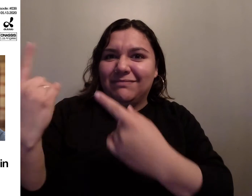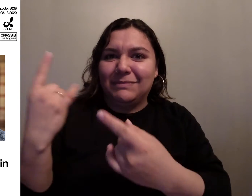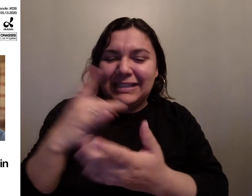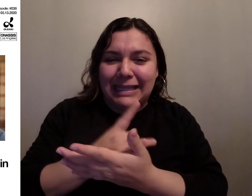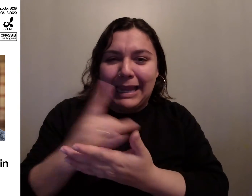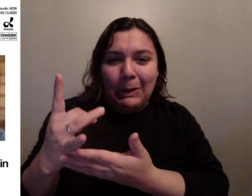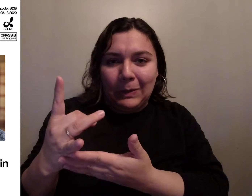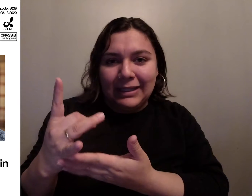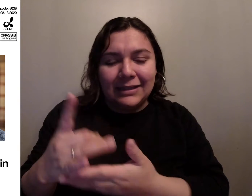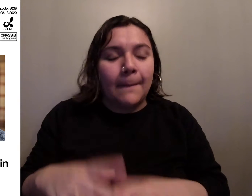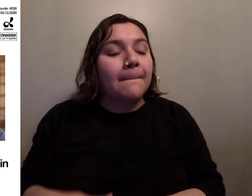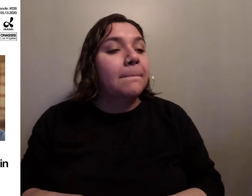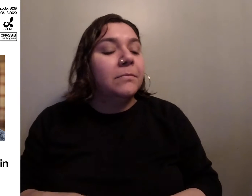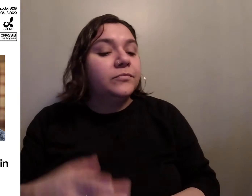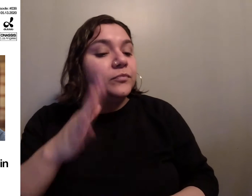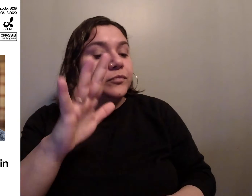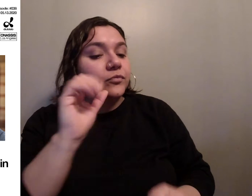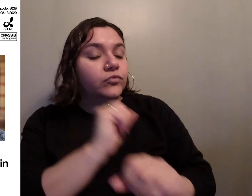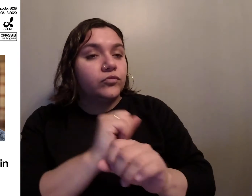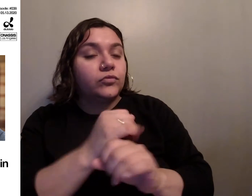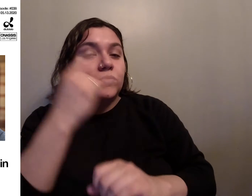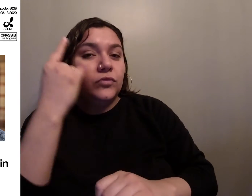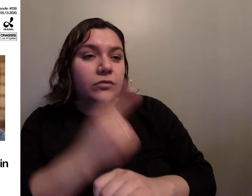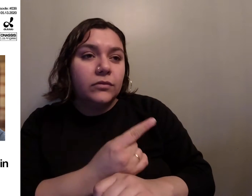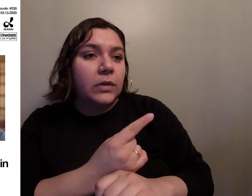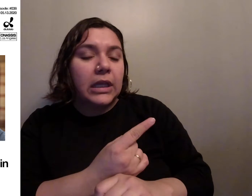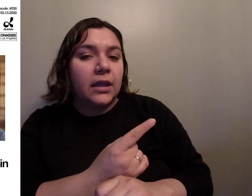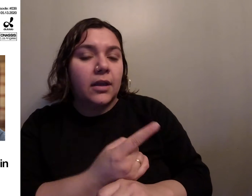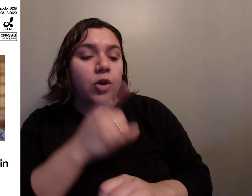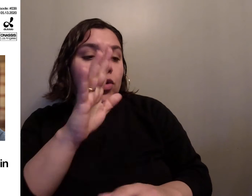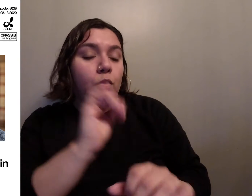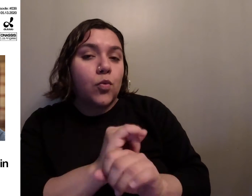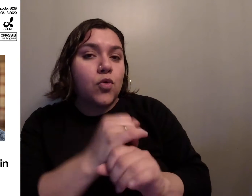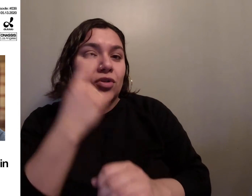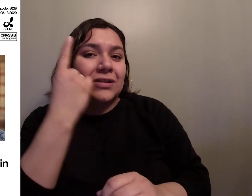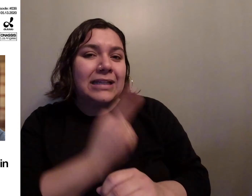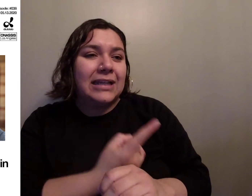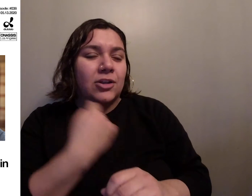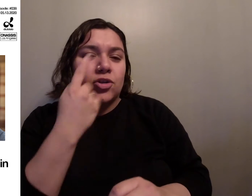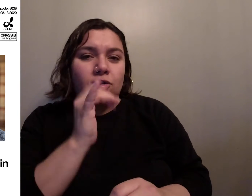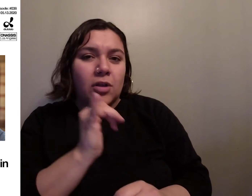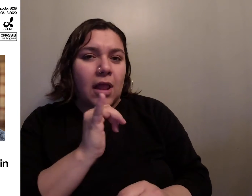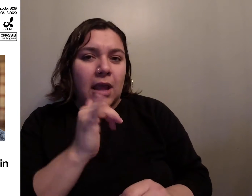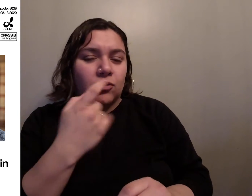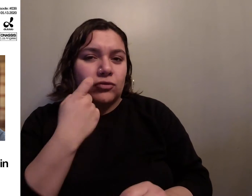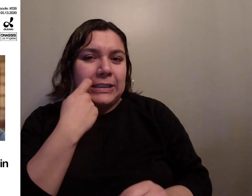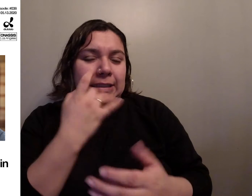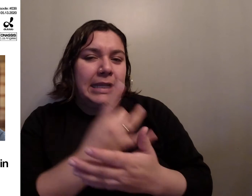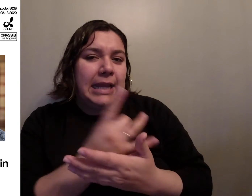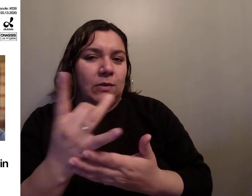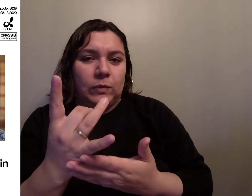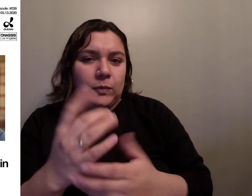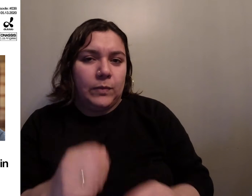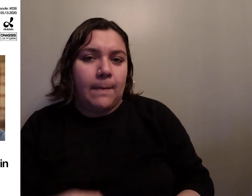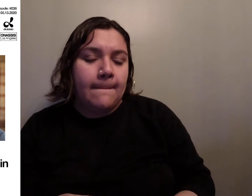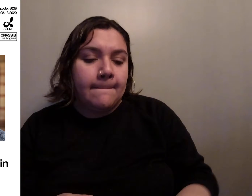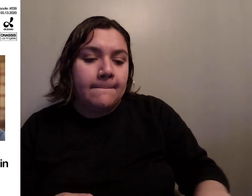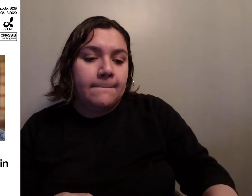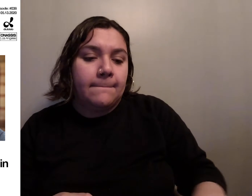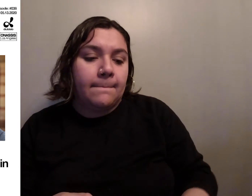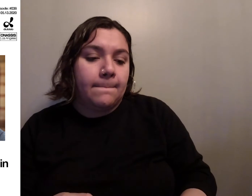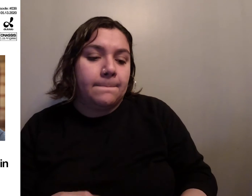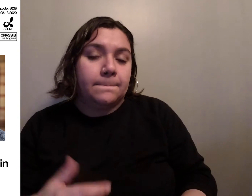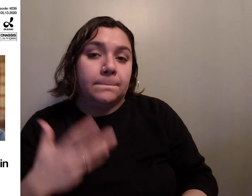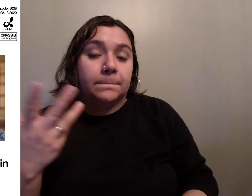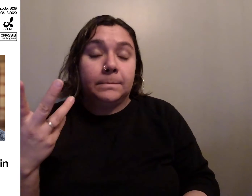my workday's been going for 8 weeks. What have your workdays been in